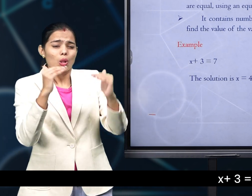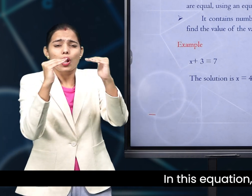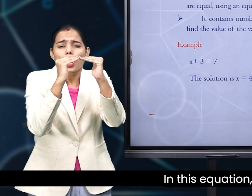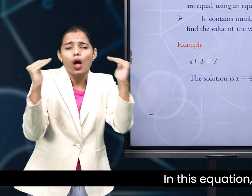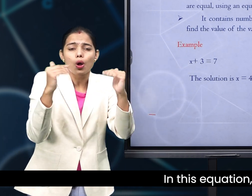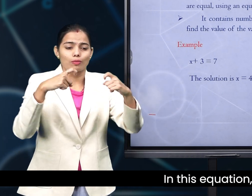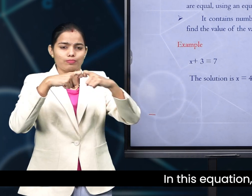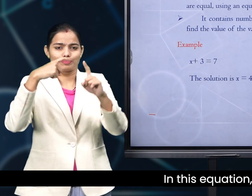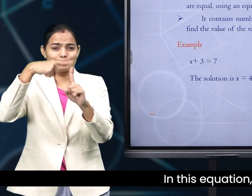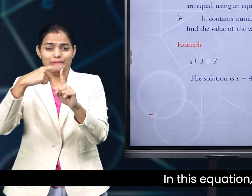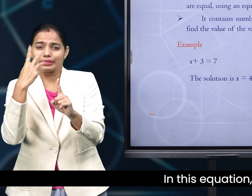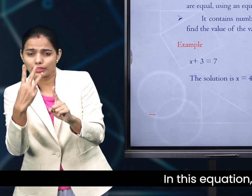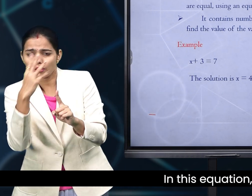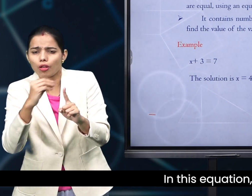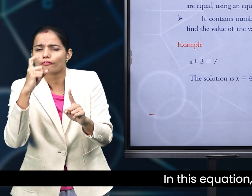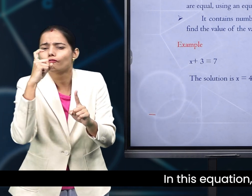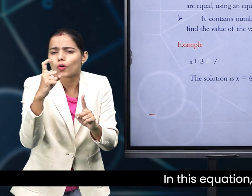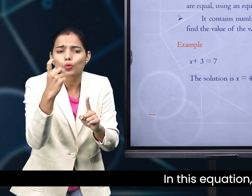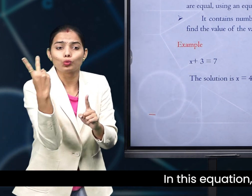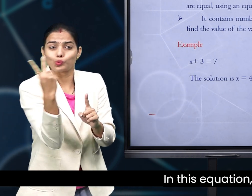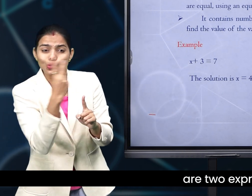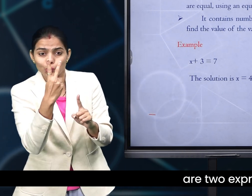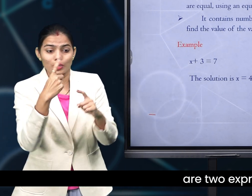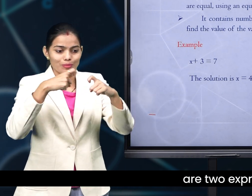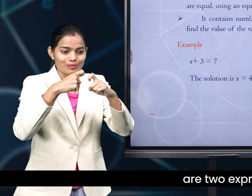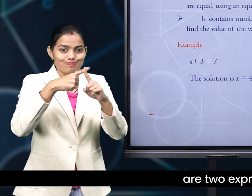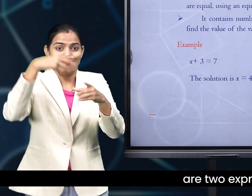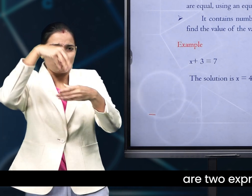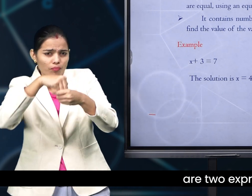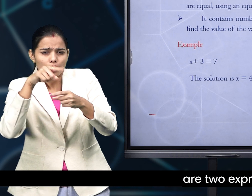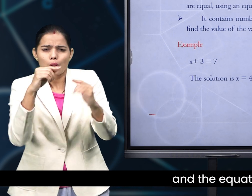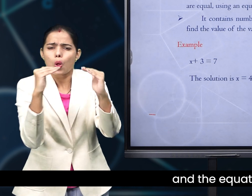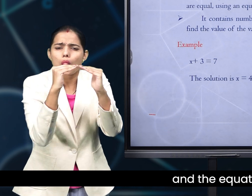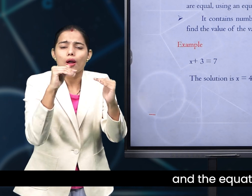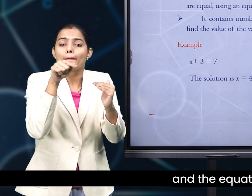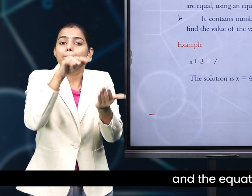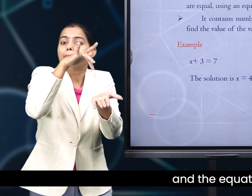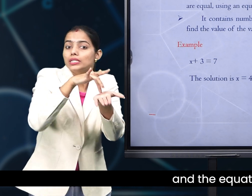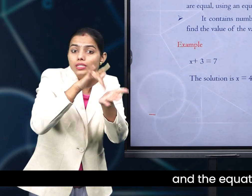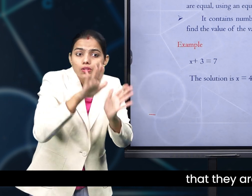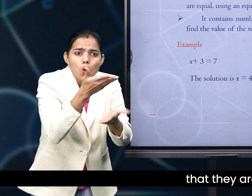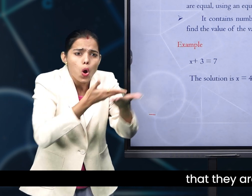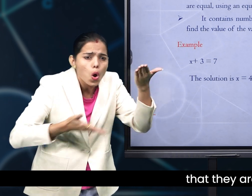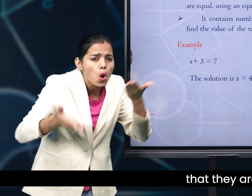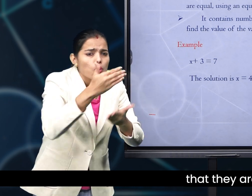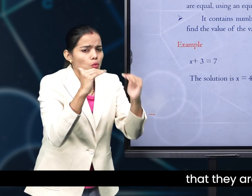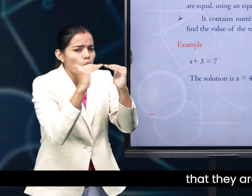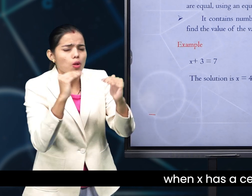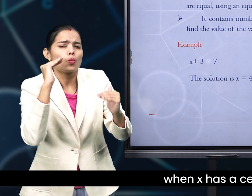In this equation, x plus 3 and 7 are two expressions and the equation states that they are equal when x